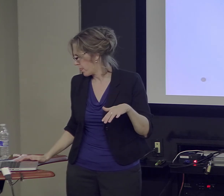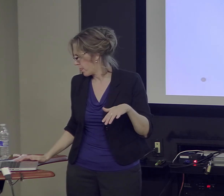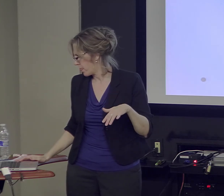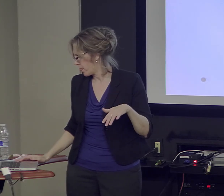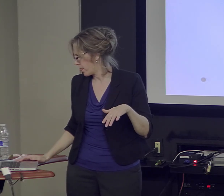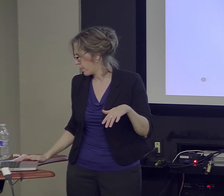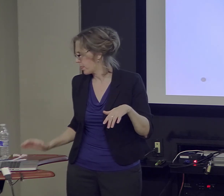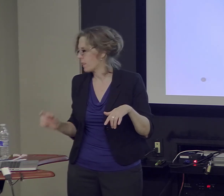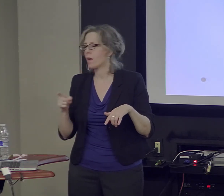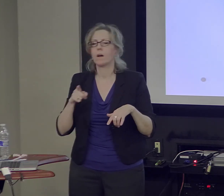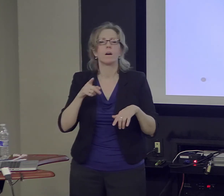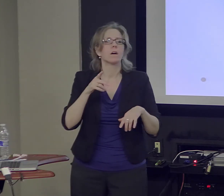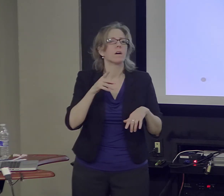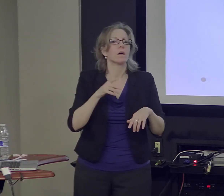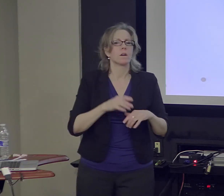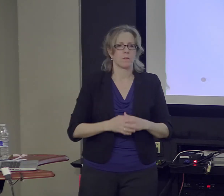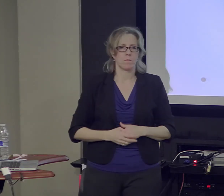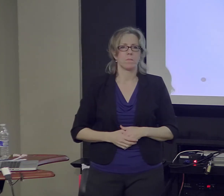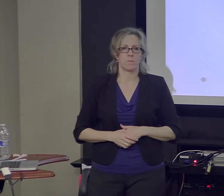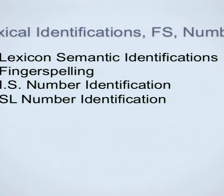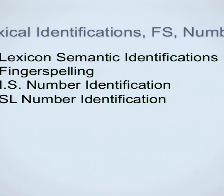so I'm going to jump ahead.